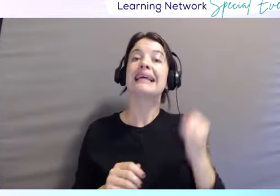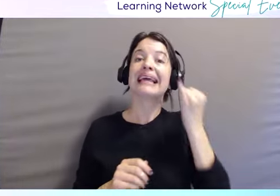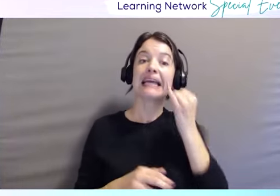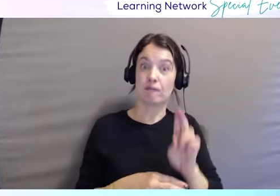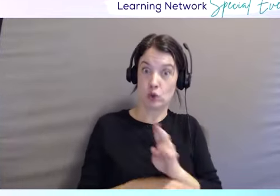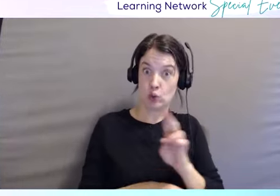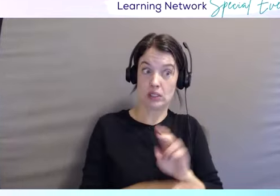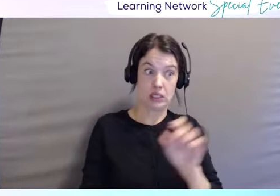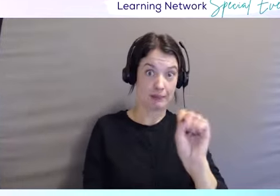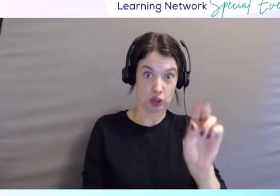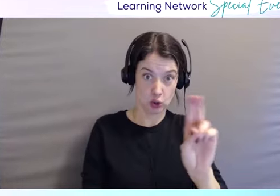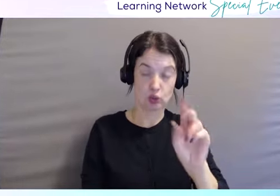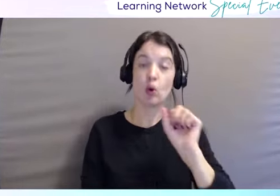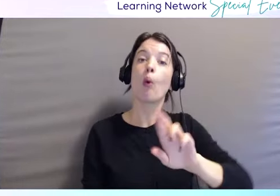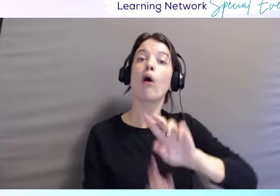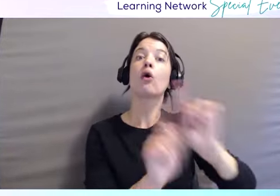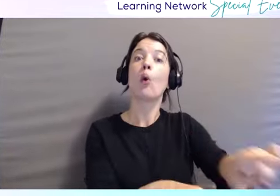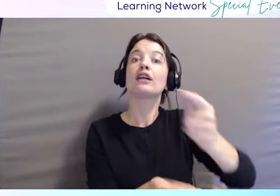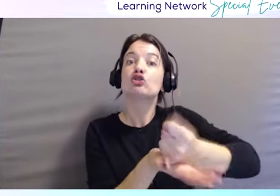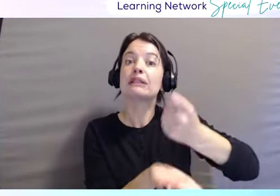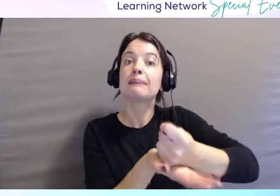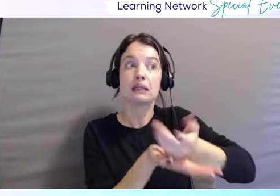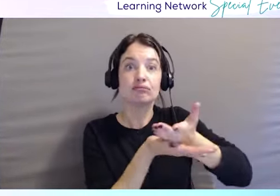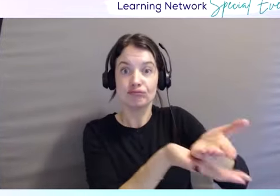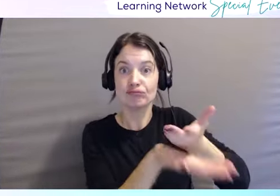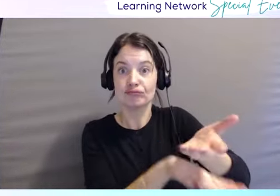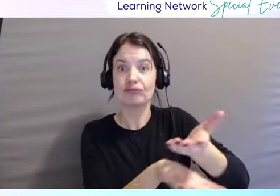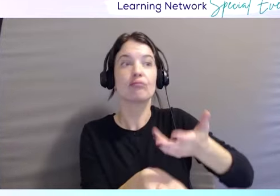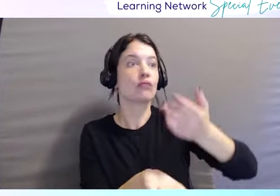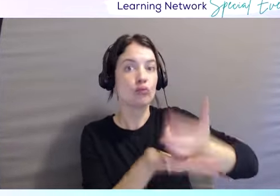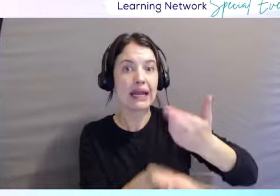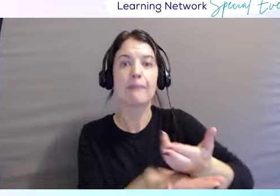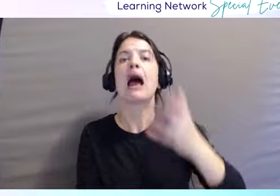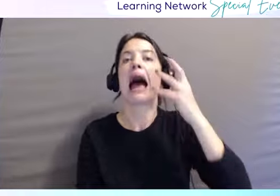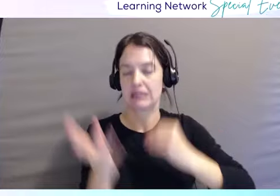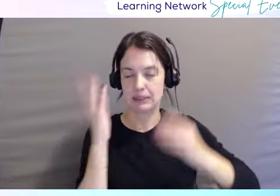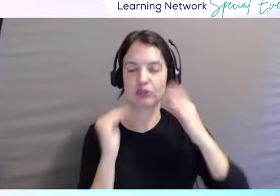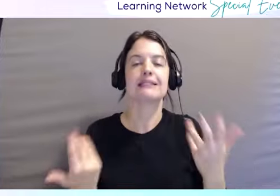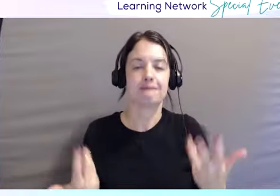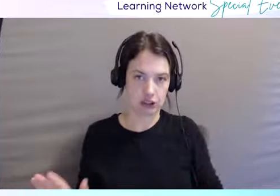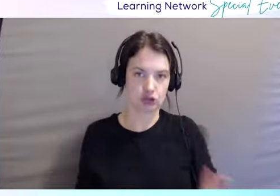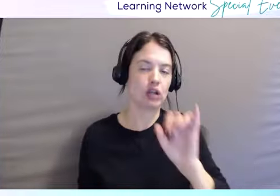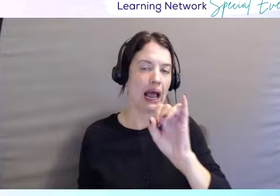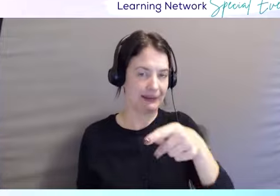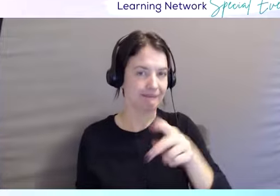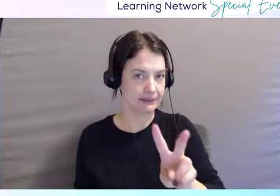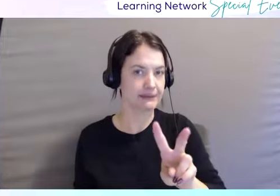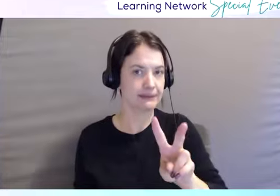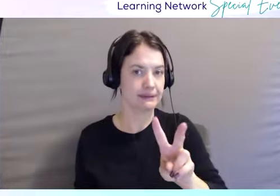treatment have had experiences of intimate partner violence. And the vast majority of people who have